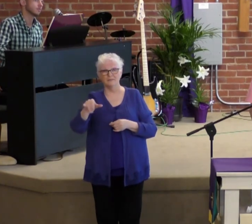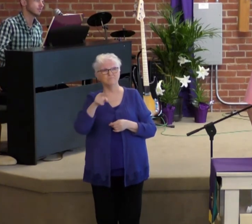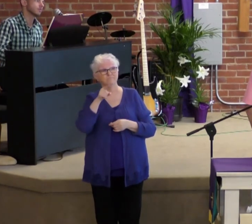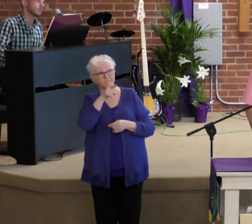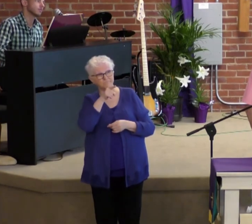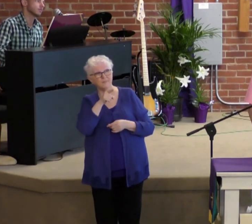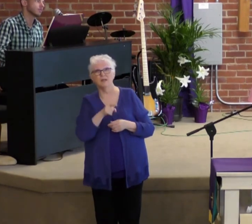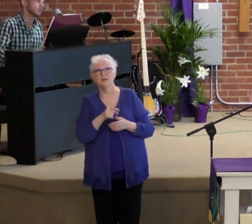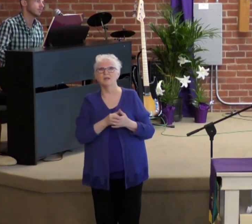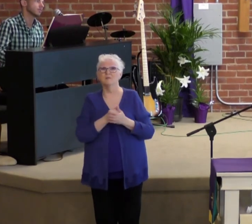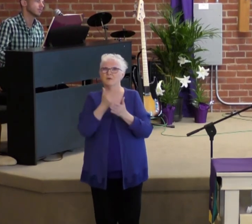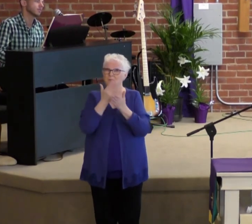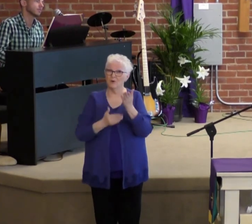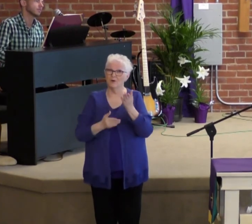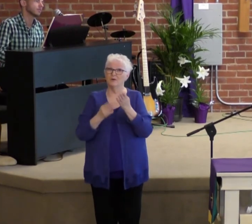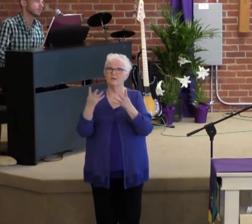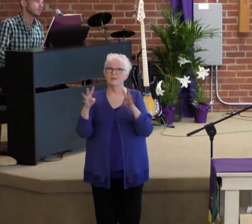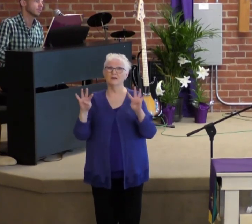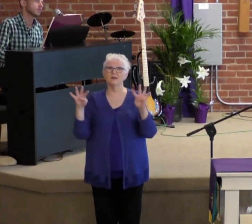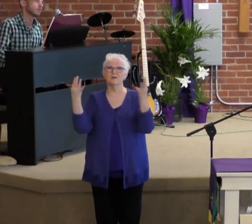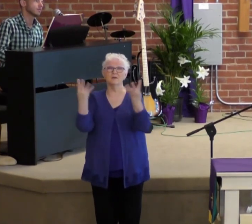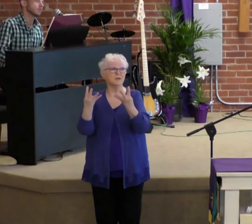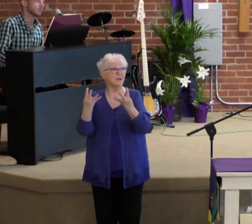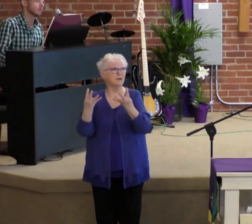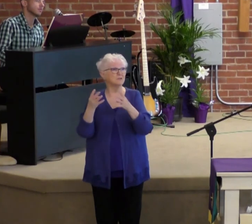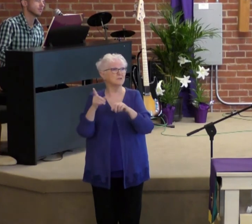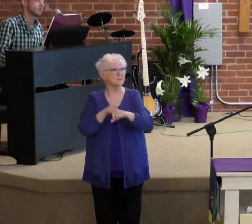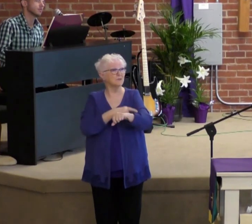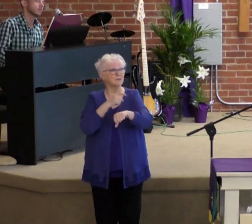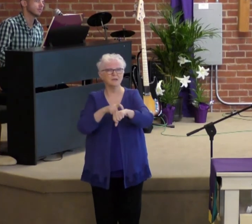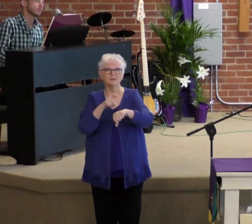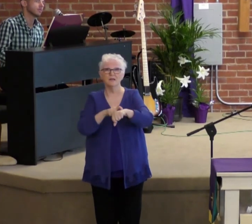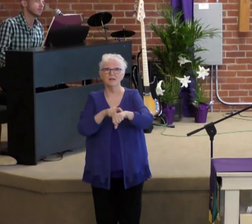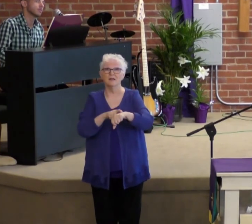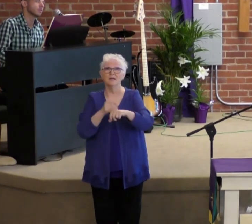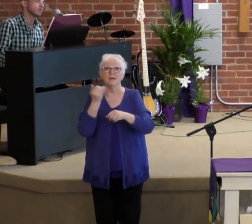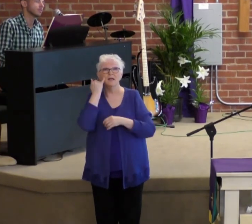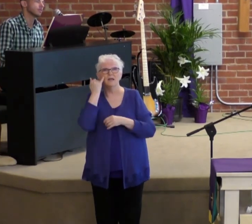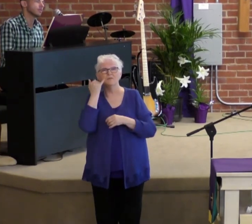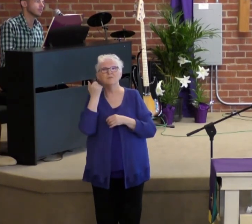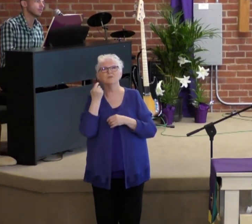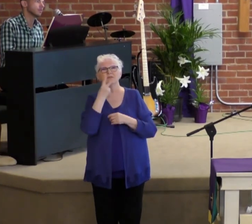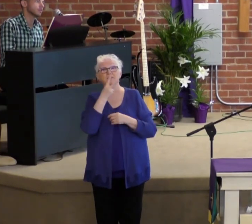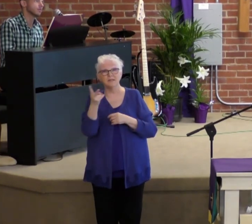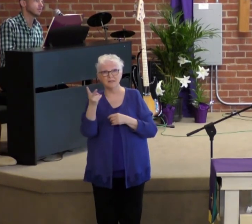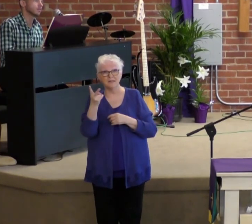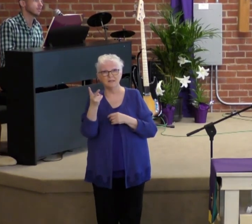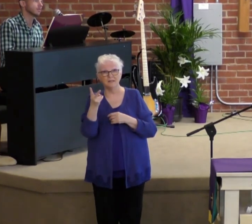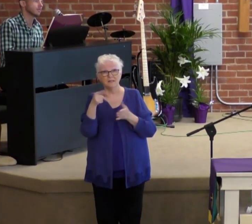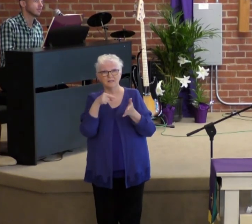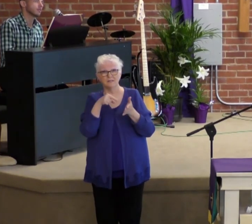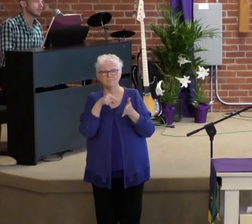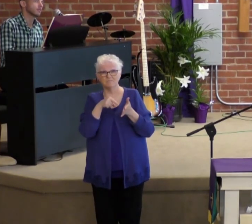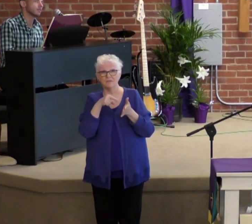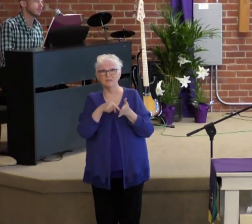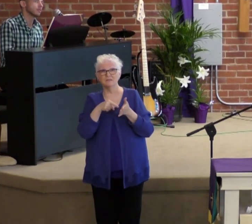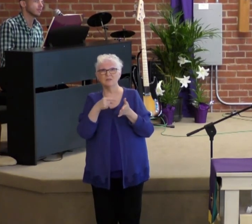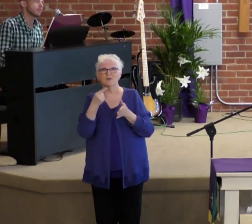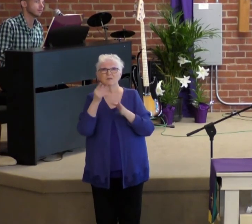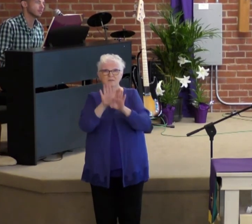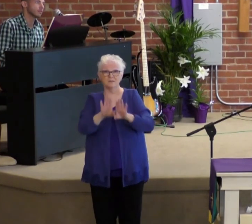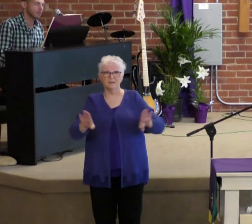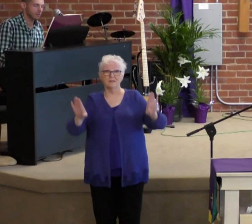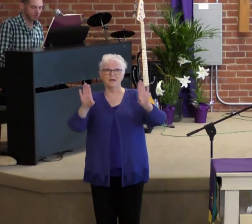of the service a week from tomorrow. If you're viewing this on Sunday, it will be this day, May